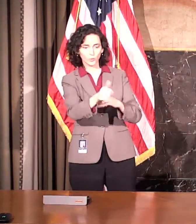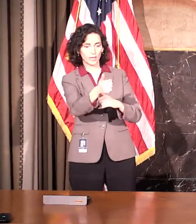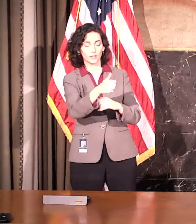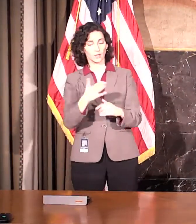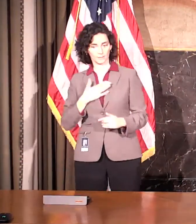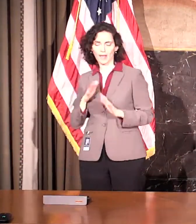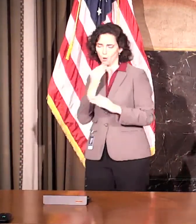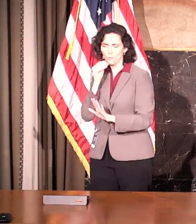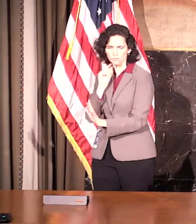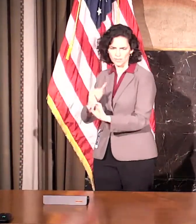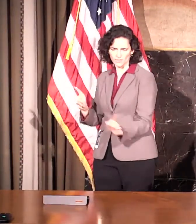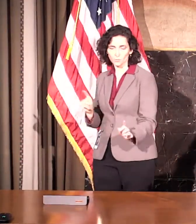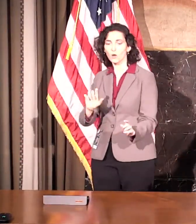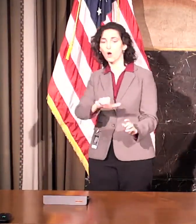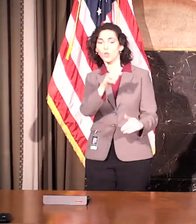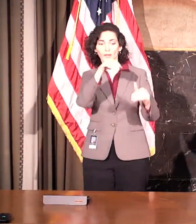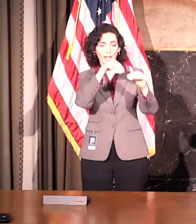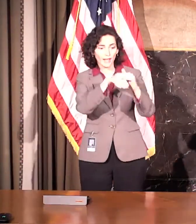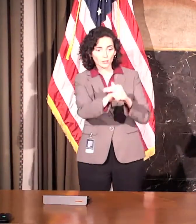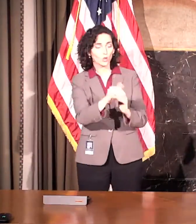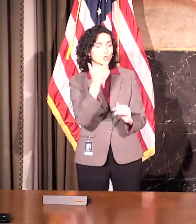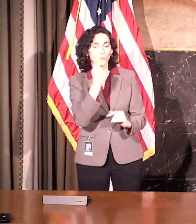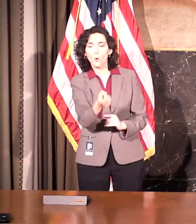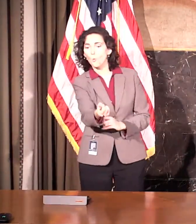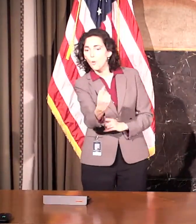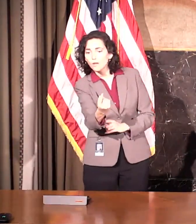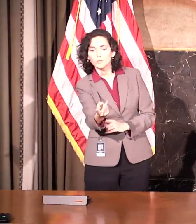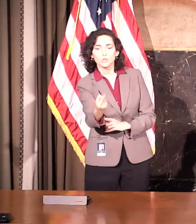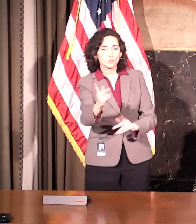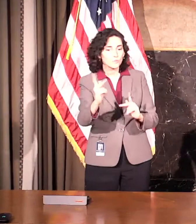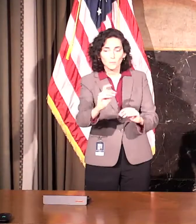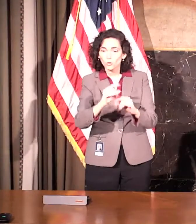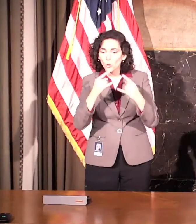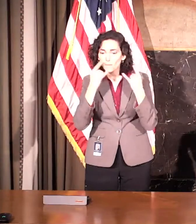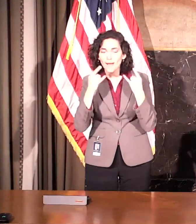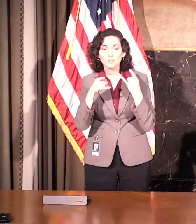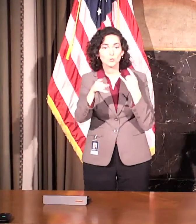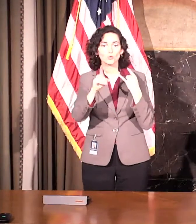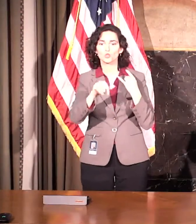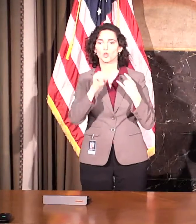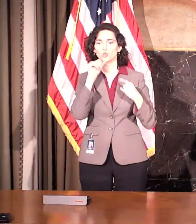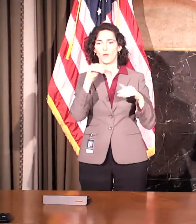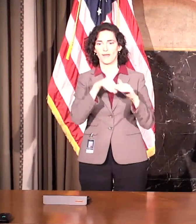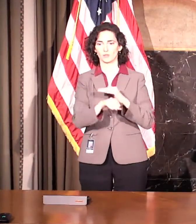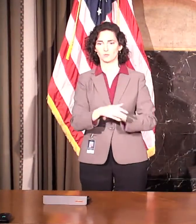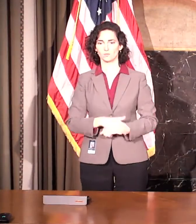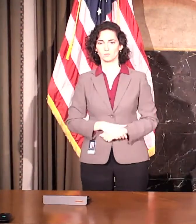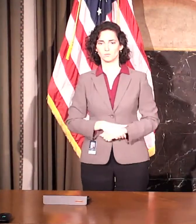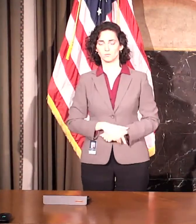immediate household if there is one or more individuals who are not wearing a mask. I want you to think about that.